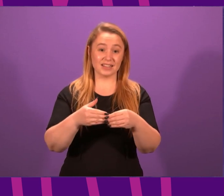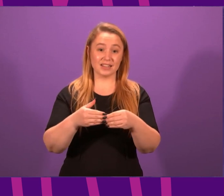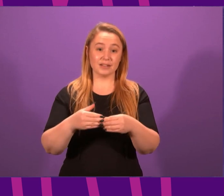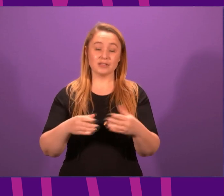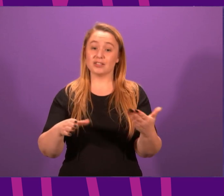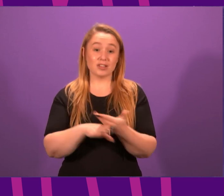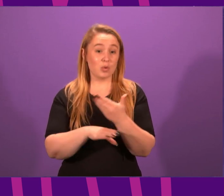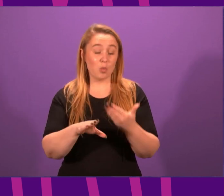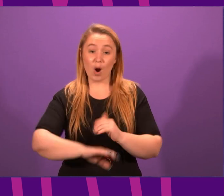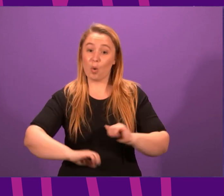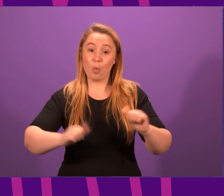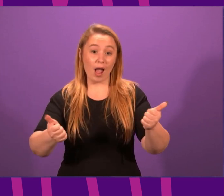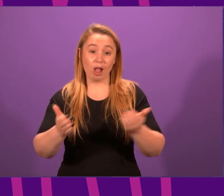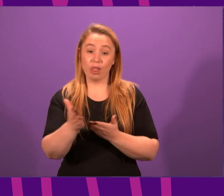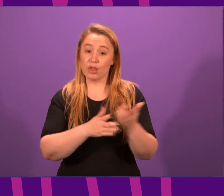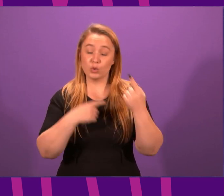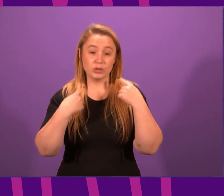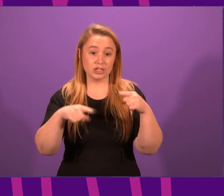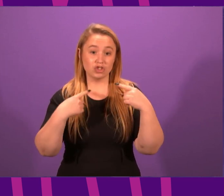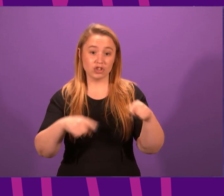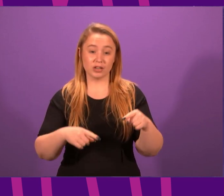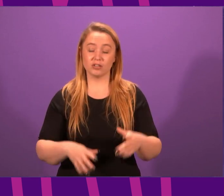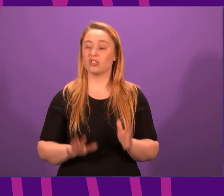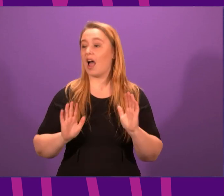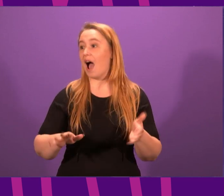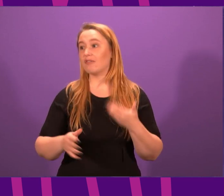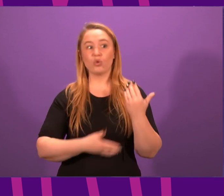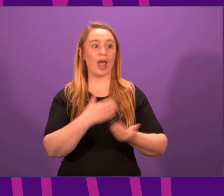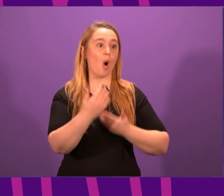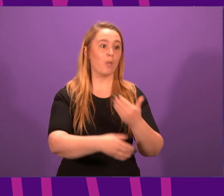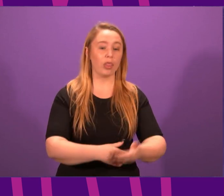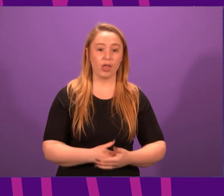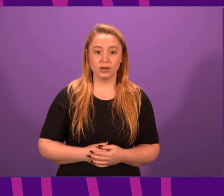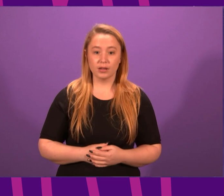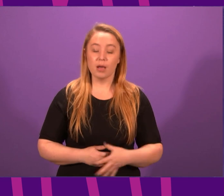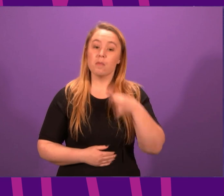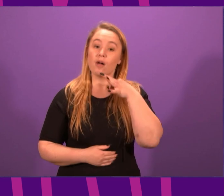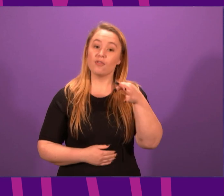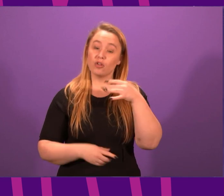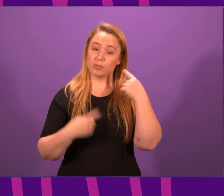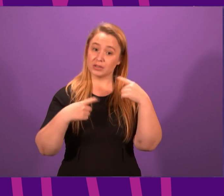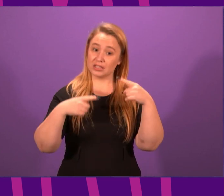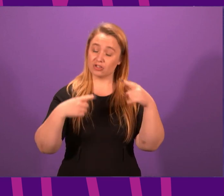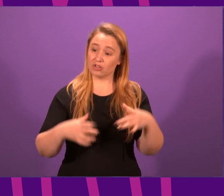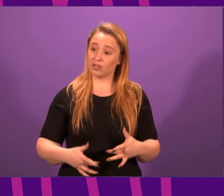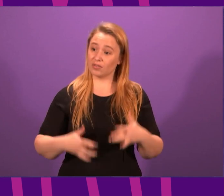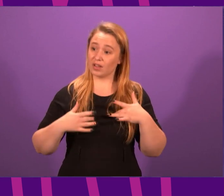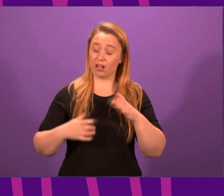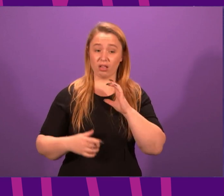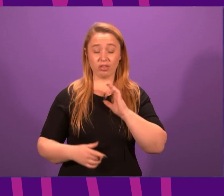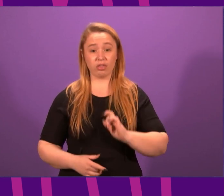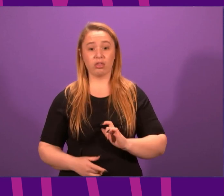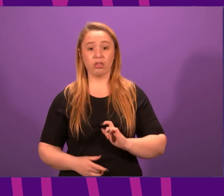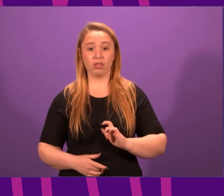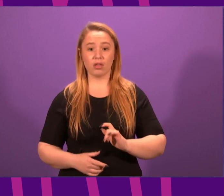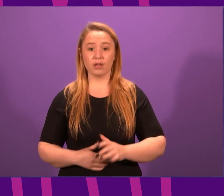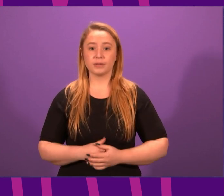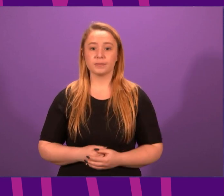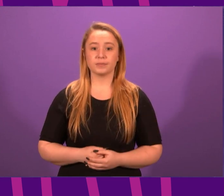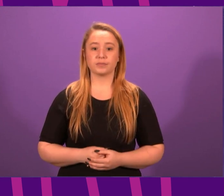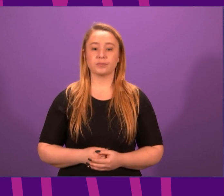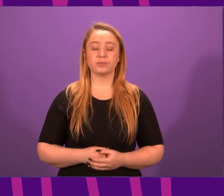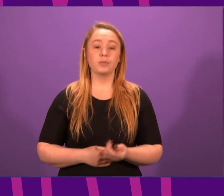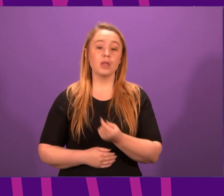They feel like they have just been expected to get on with that. Vulnerable teachers have felt that especially. There have been reports